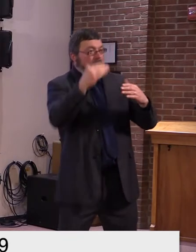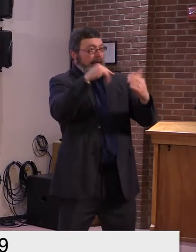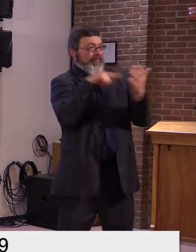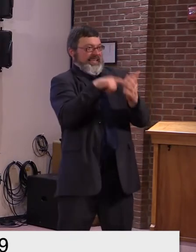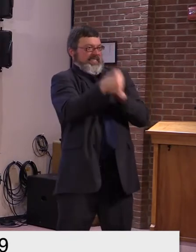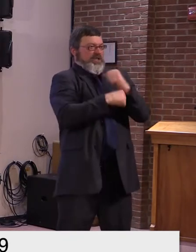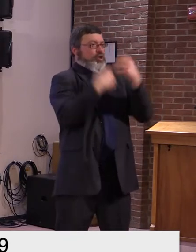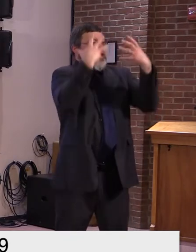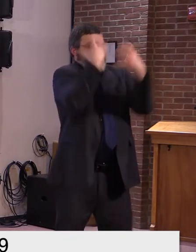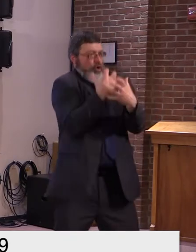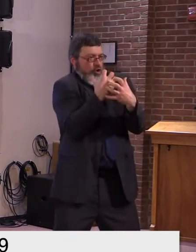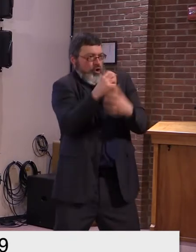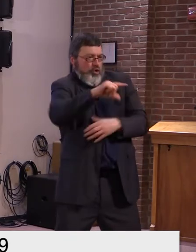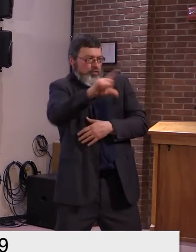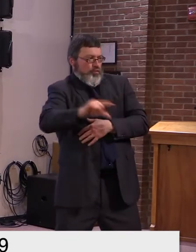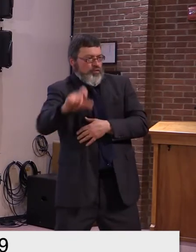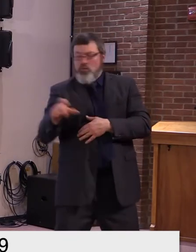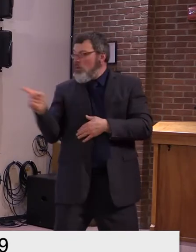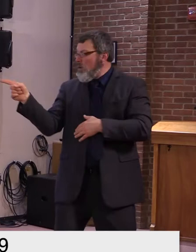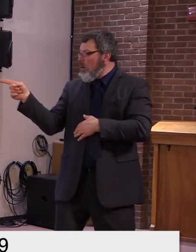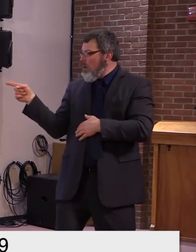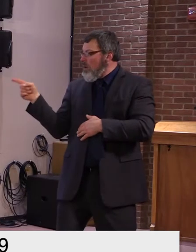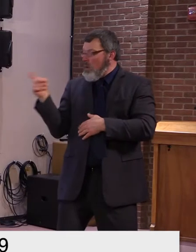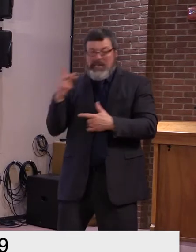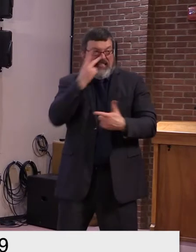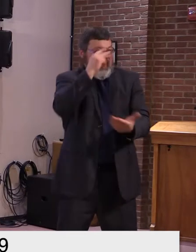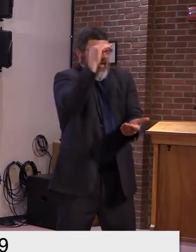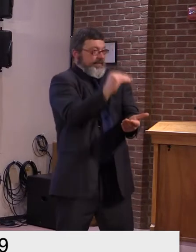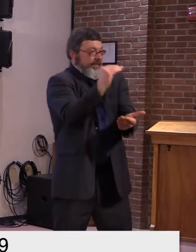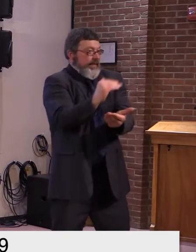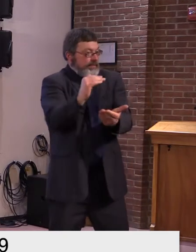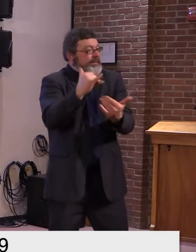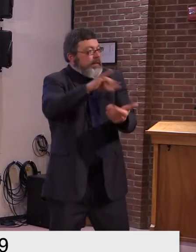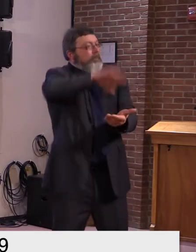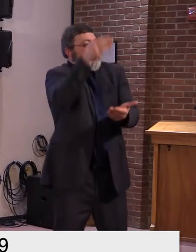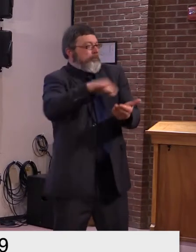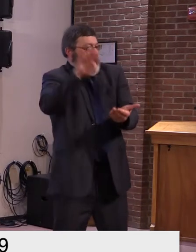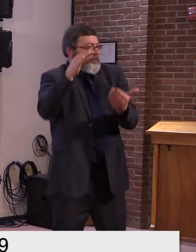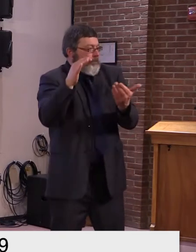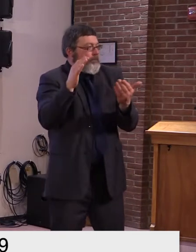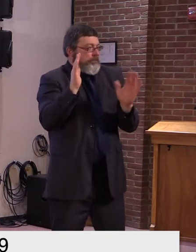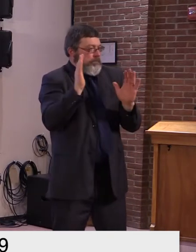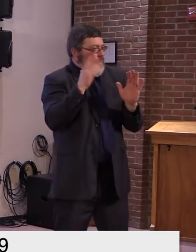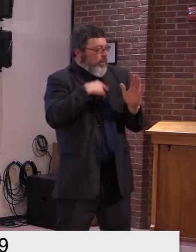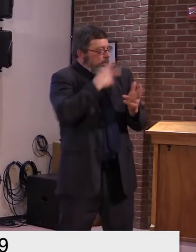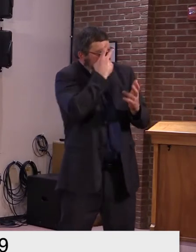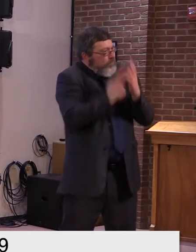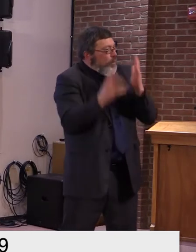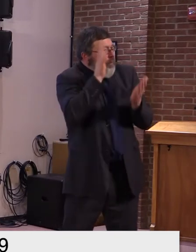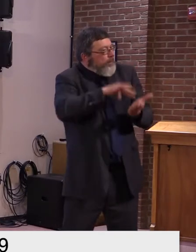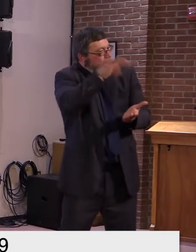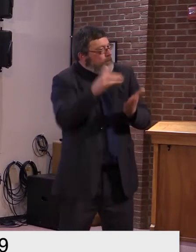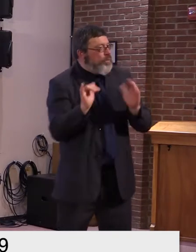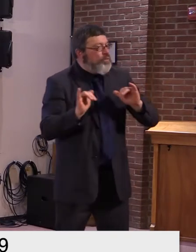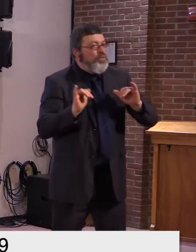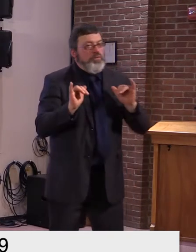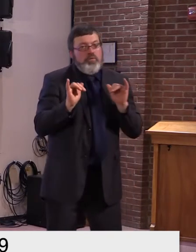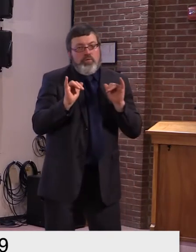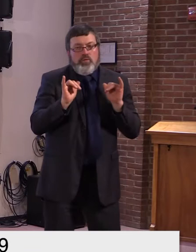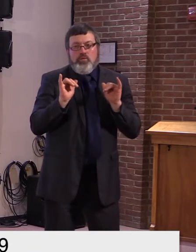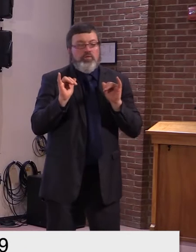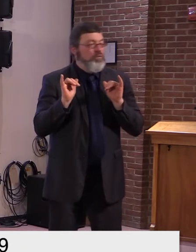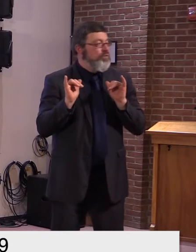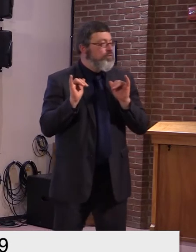over Thanksgiving, Labor Day, 4th of July. Many traveled for the holidays, many more traveled to ski at our great ski